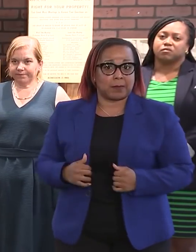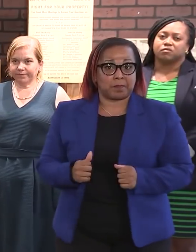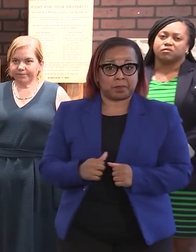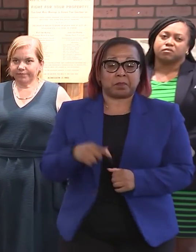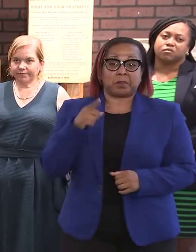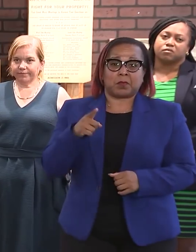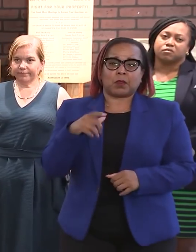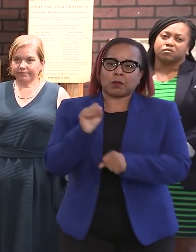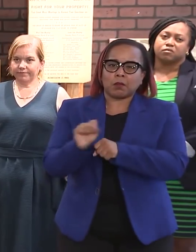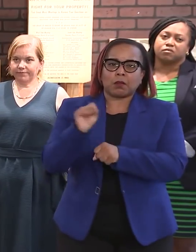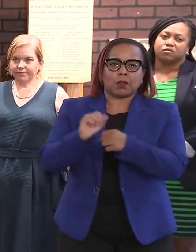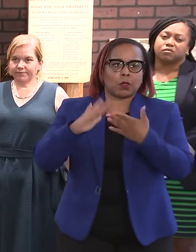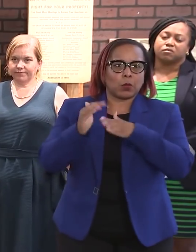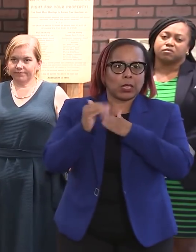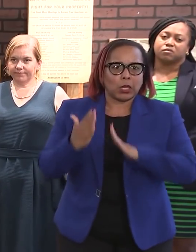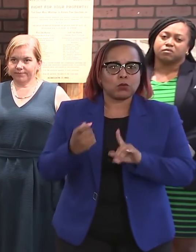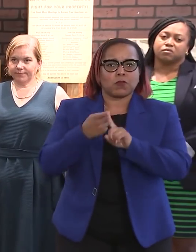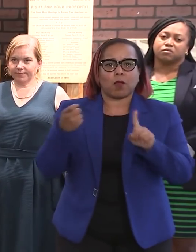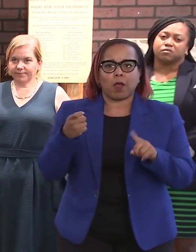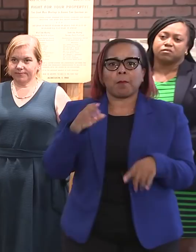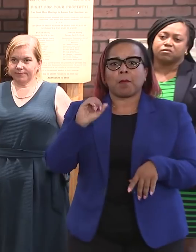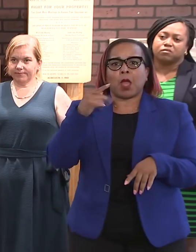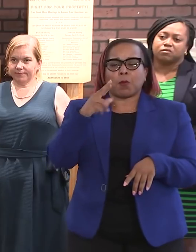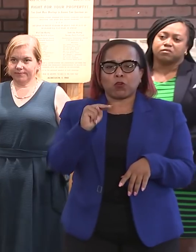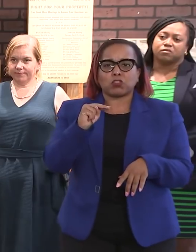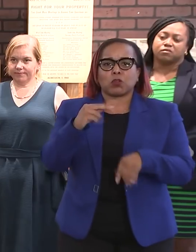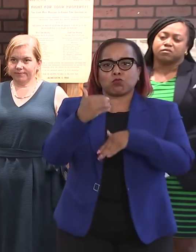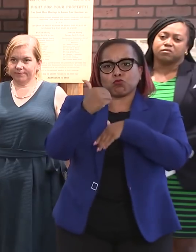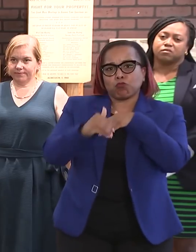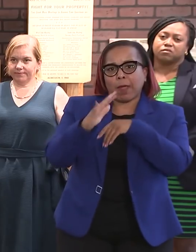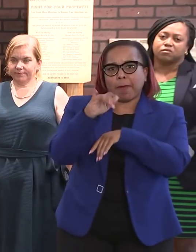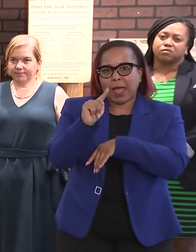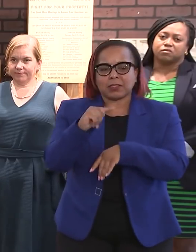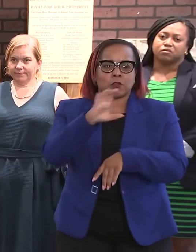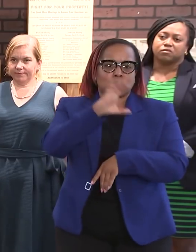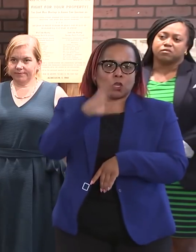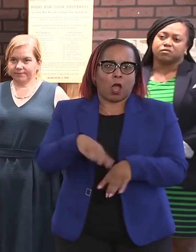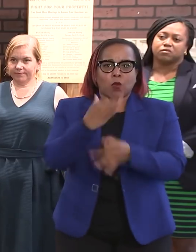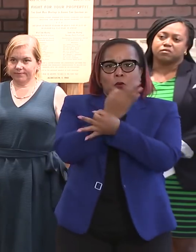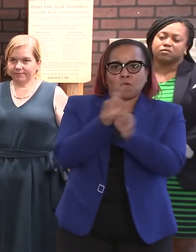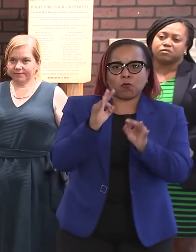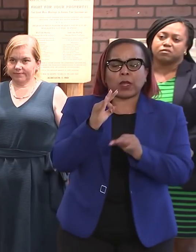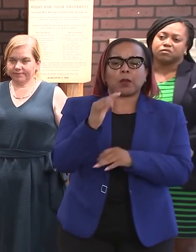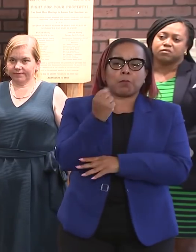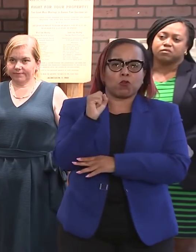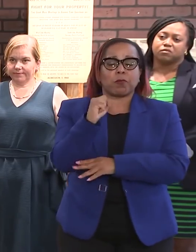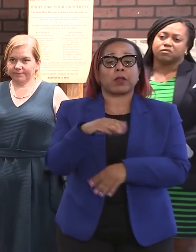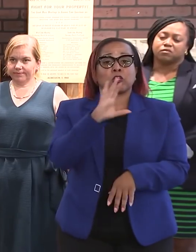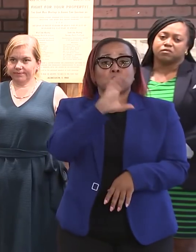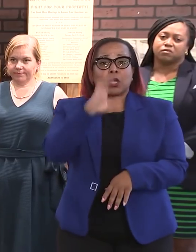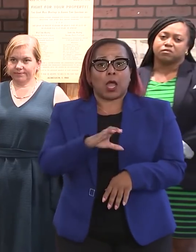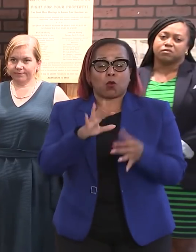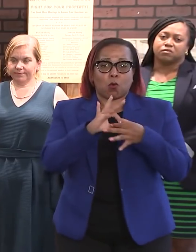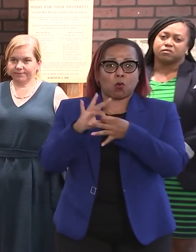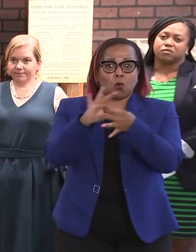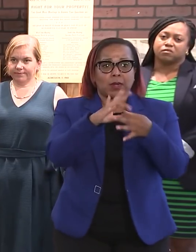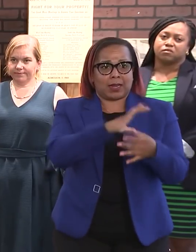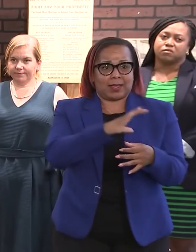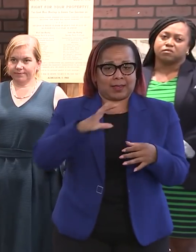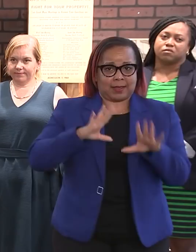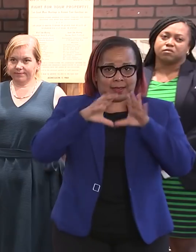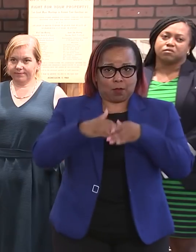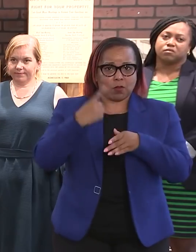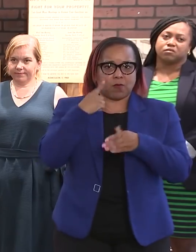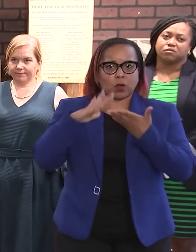and hard work of community leaders from Operation Breadbasket, the Chicago Freedom Movement, the Chicago Coordinating Council of